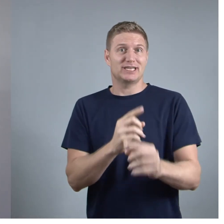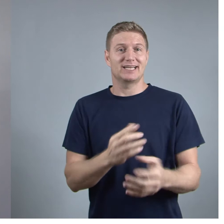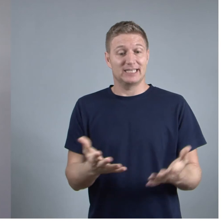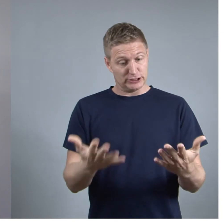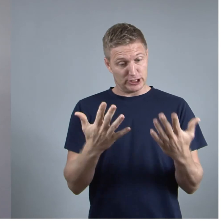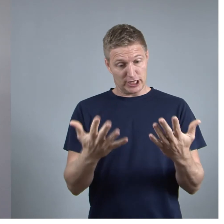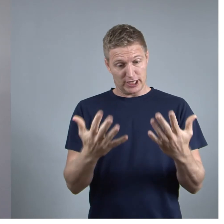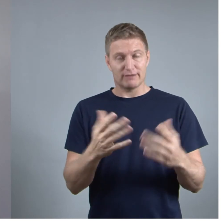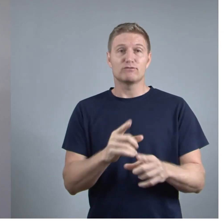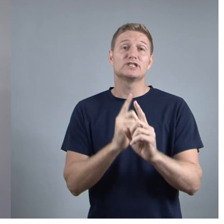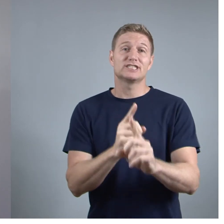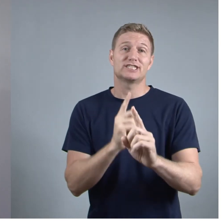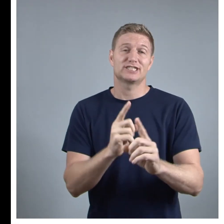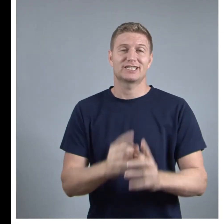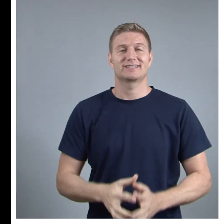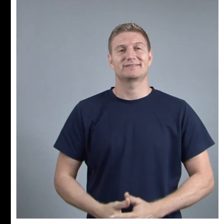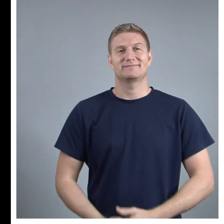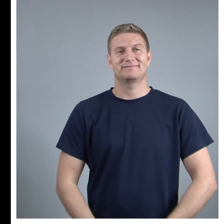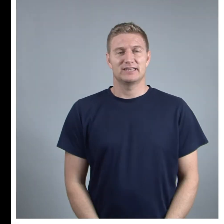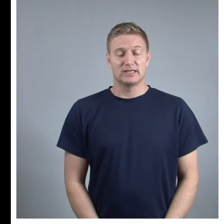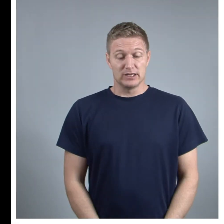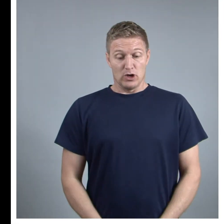around time and day.